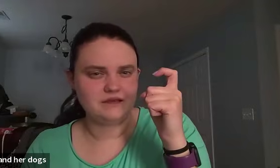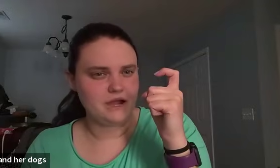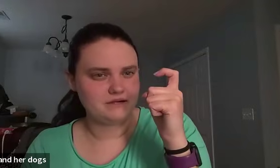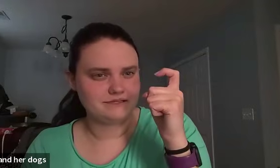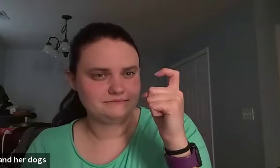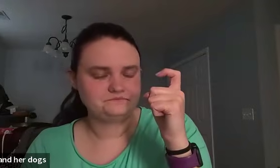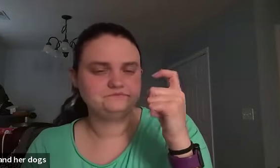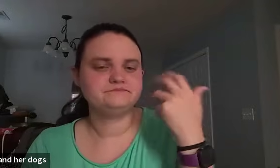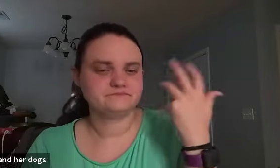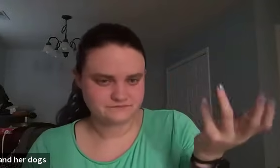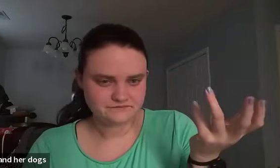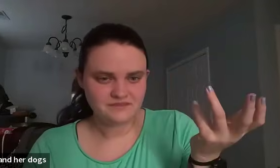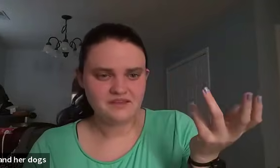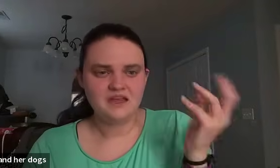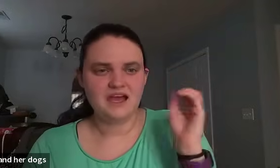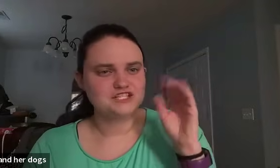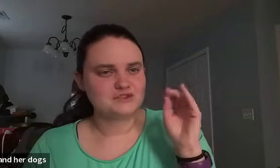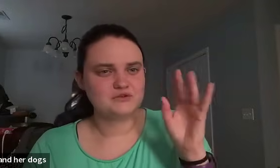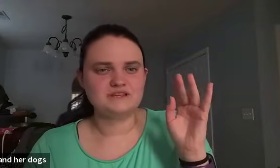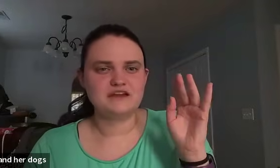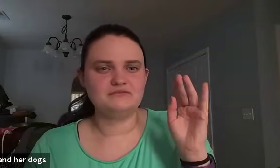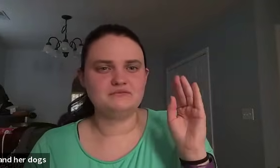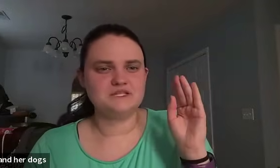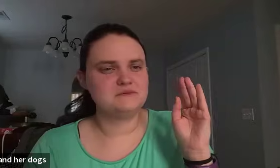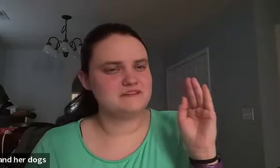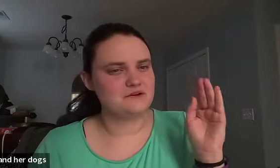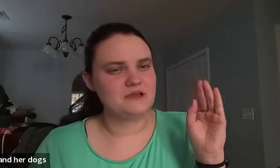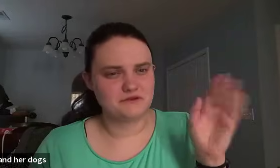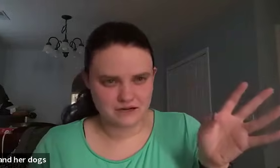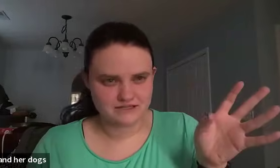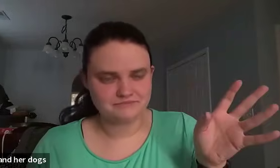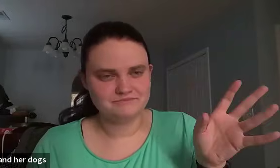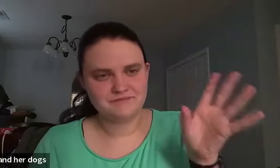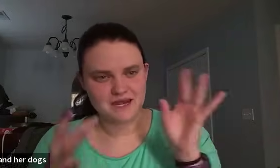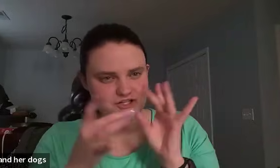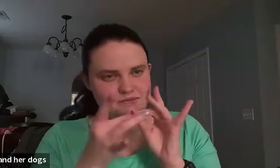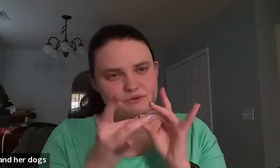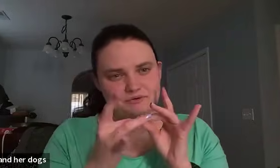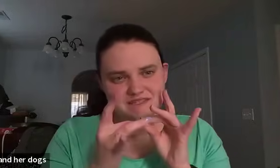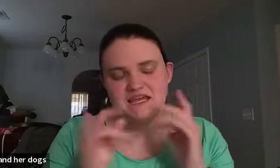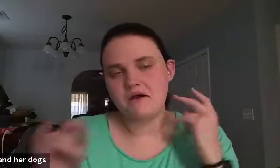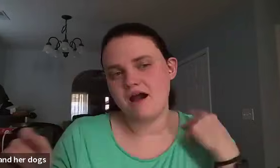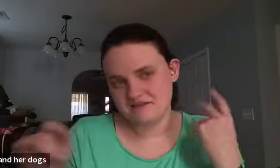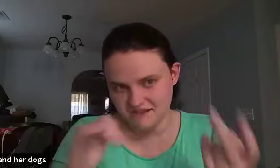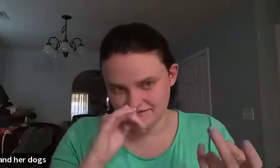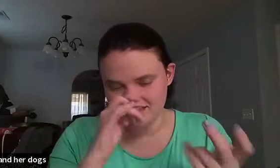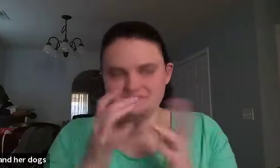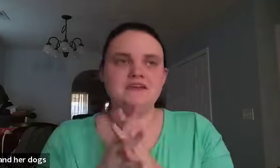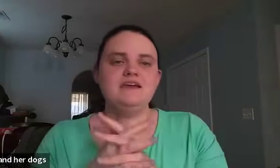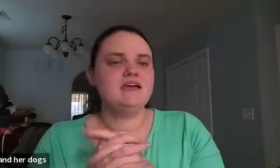a pirate. I just throw those kind of, sometimes may feel random. And I try to be like, well, this is how I think of it. If